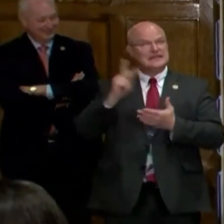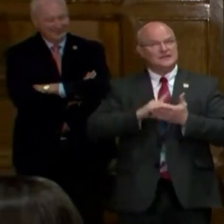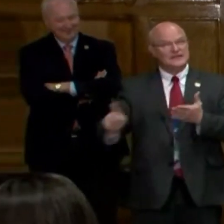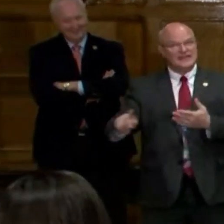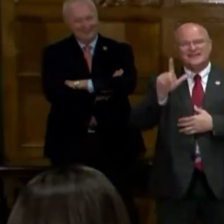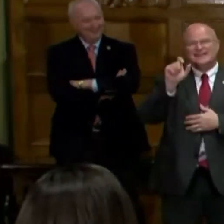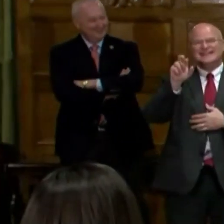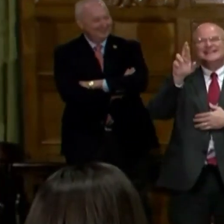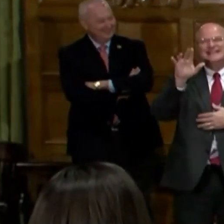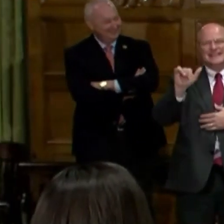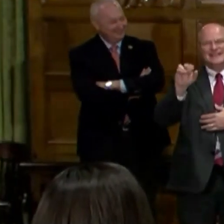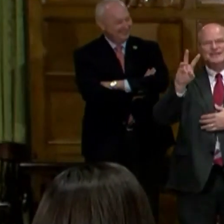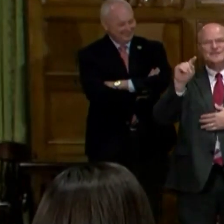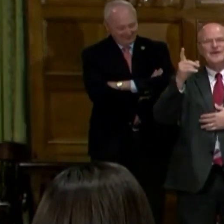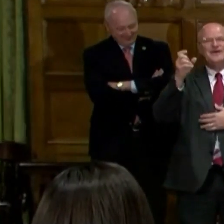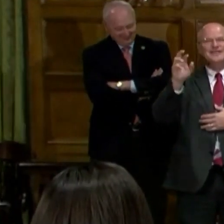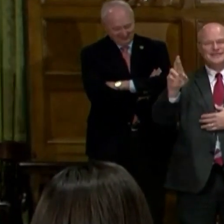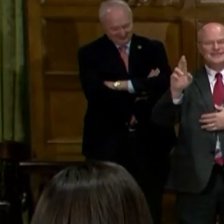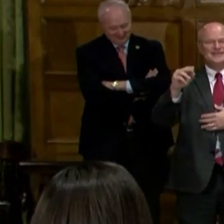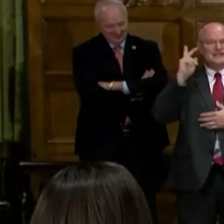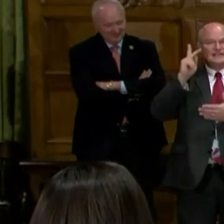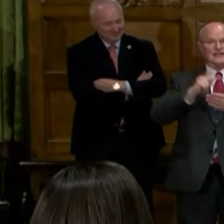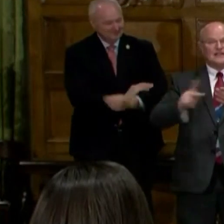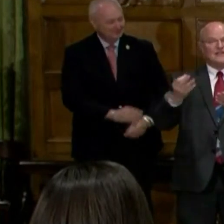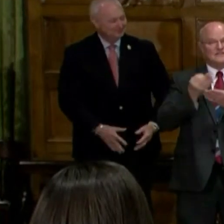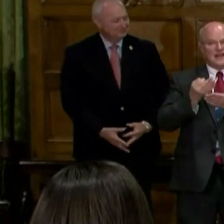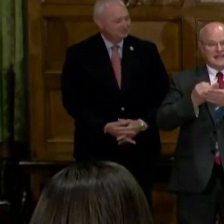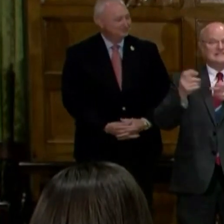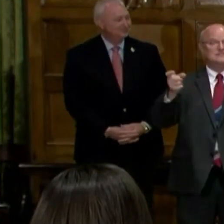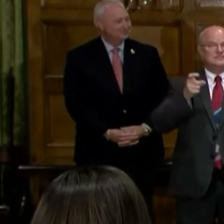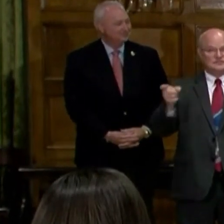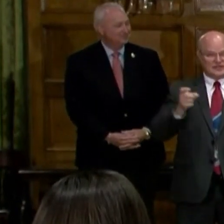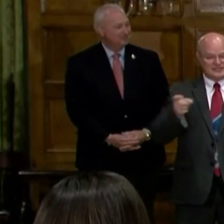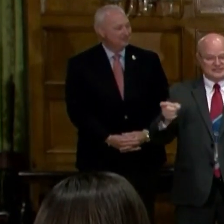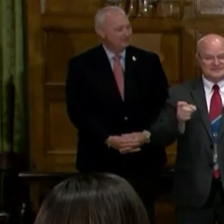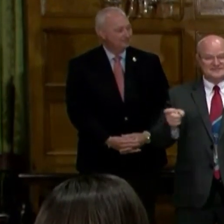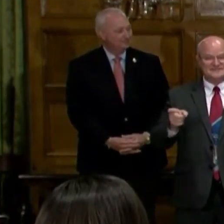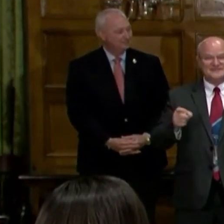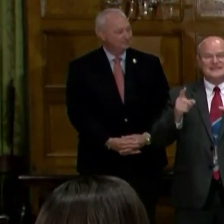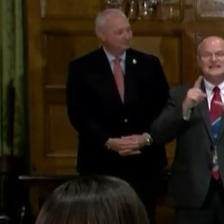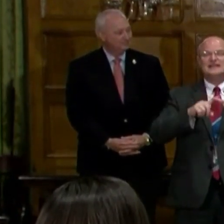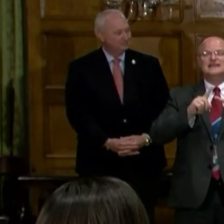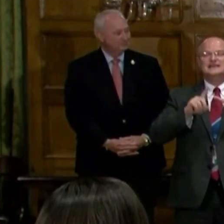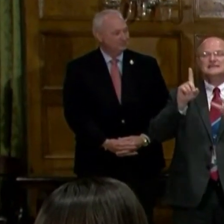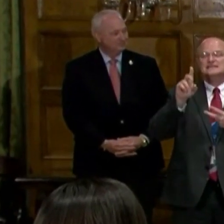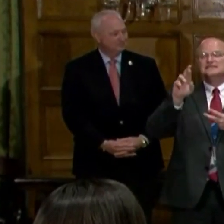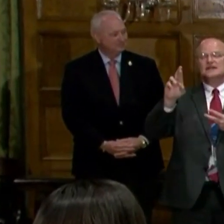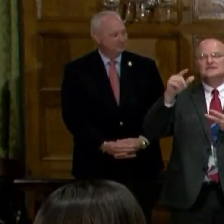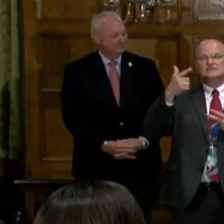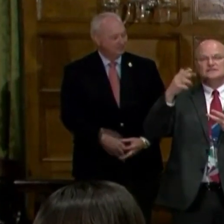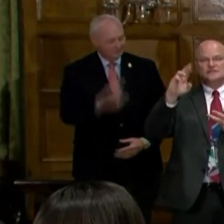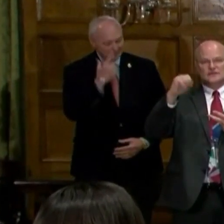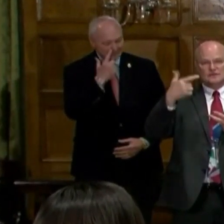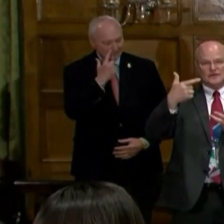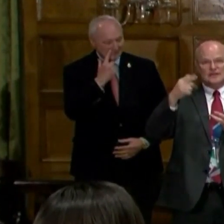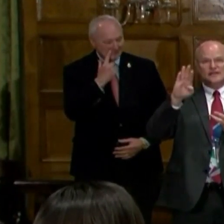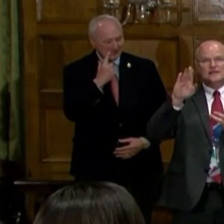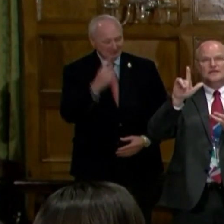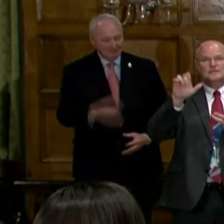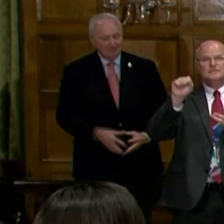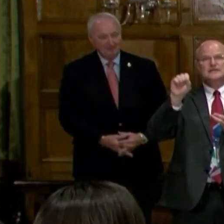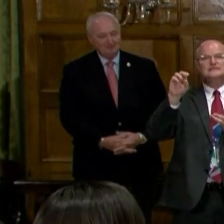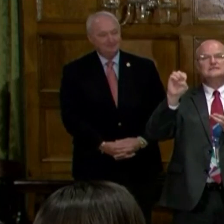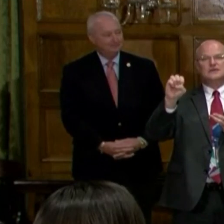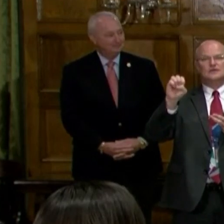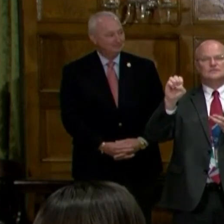Secretary Larry Walther, our Secretary of Finance Administration, and then Dr. Greg Bledsoe, our Surgeon